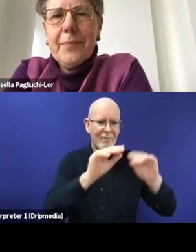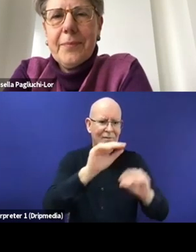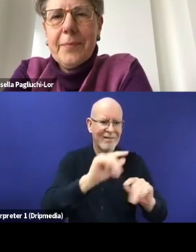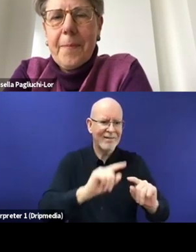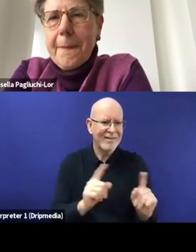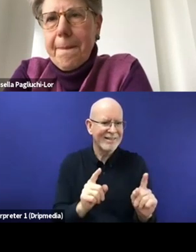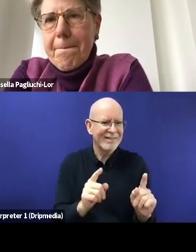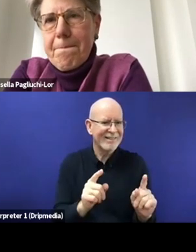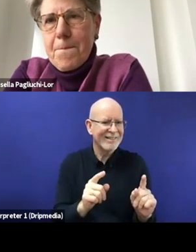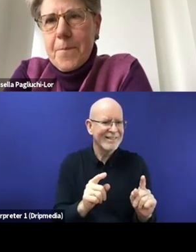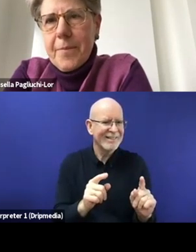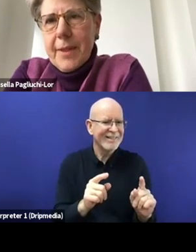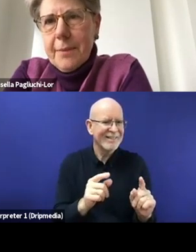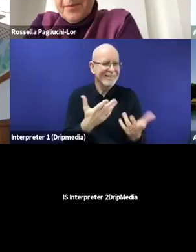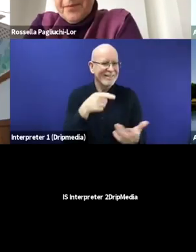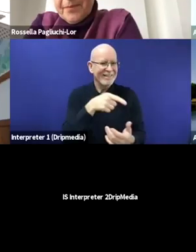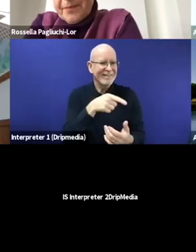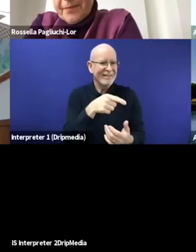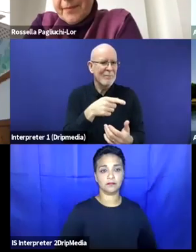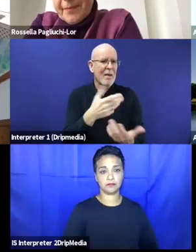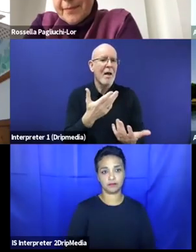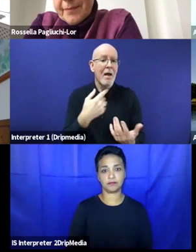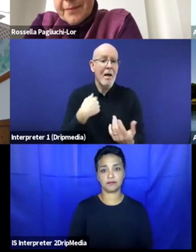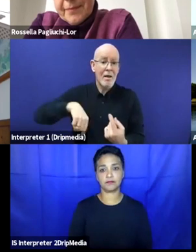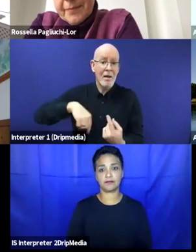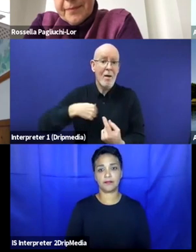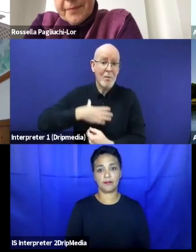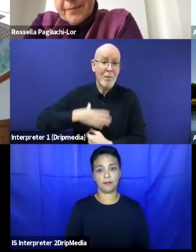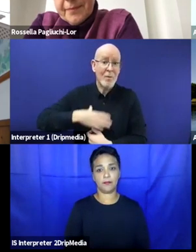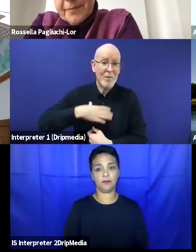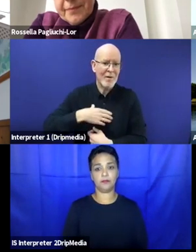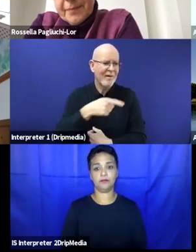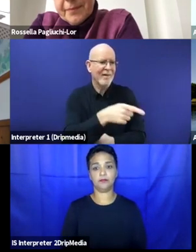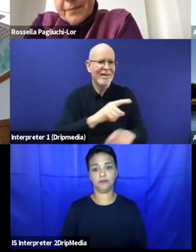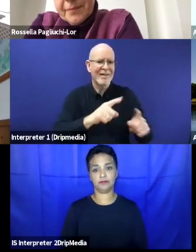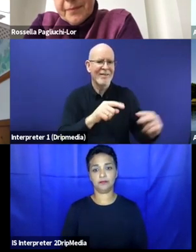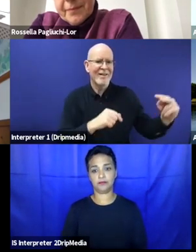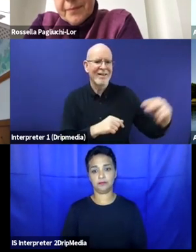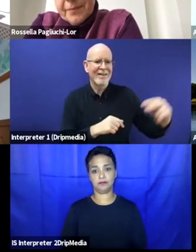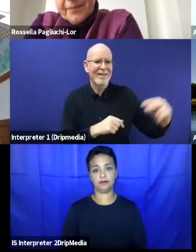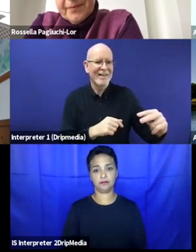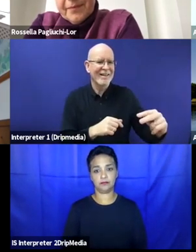I might have seen here in Europe, when I wasn't convinced that that was actually what was,